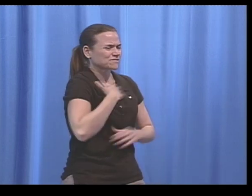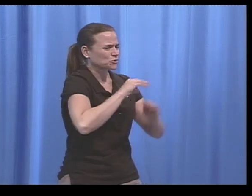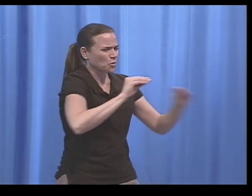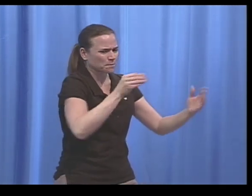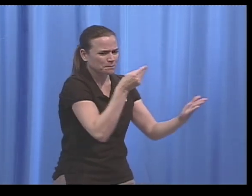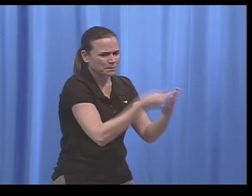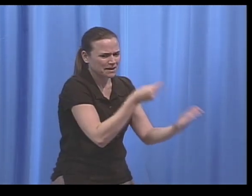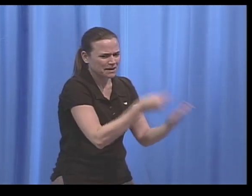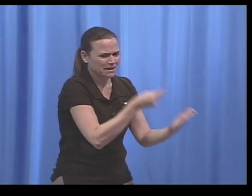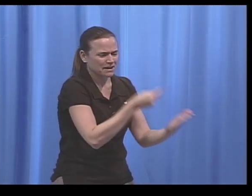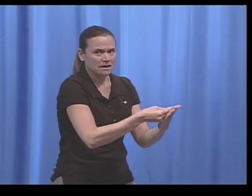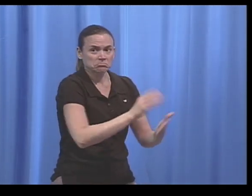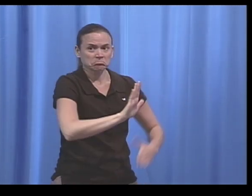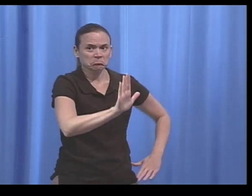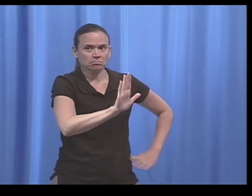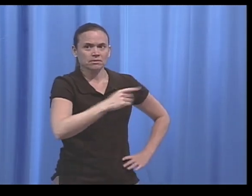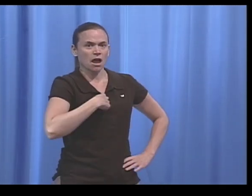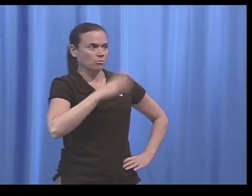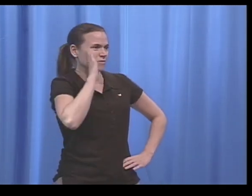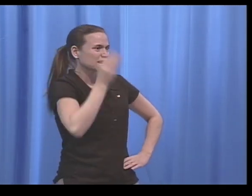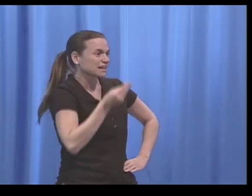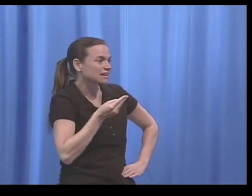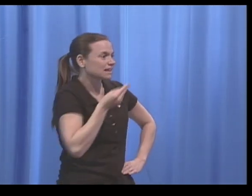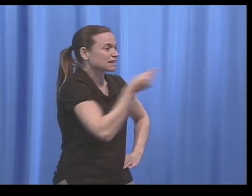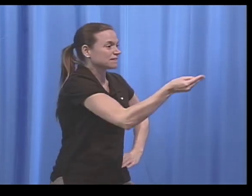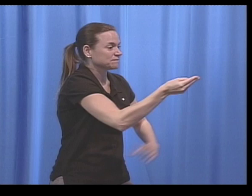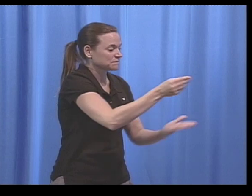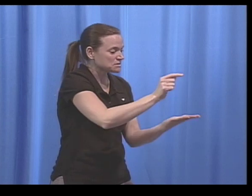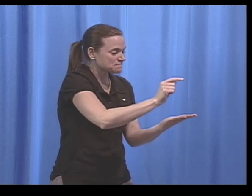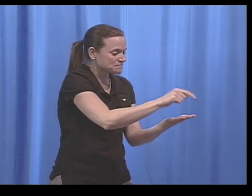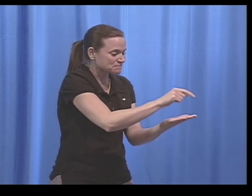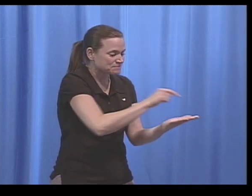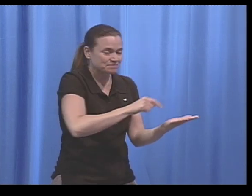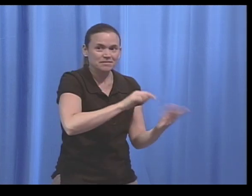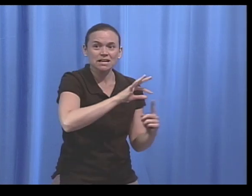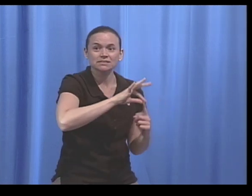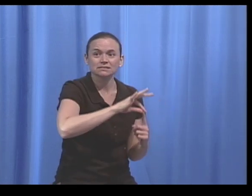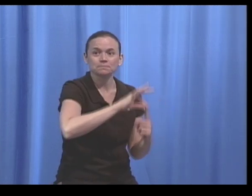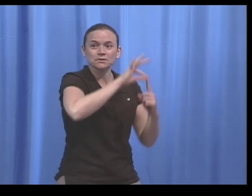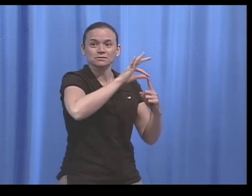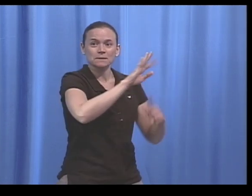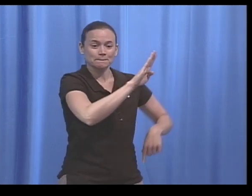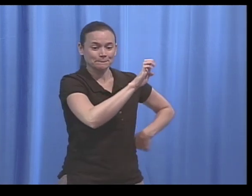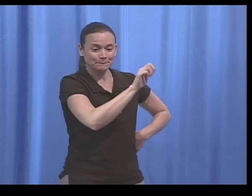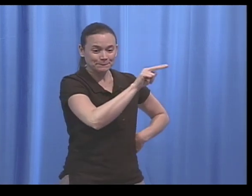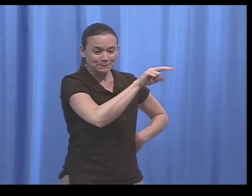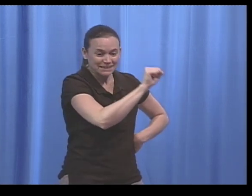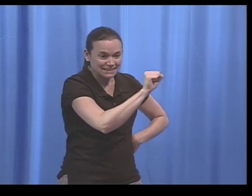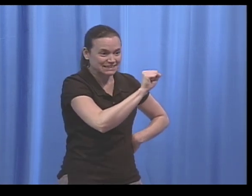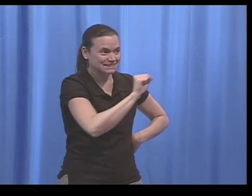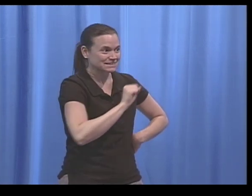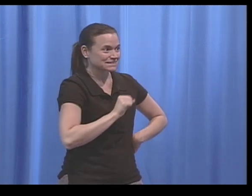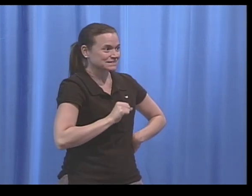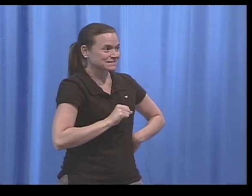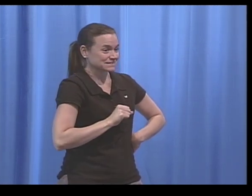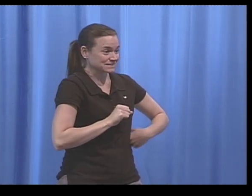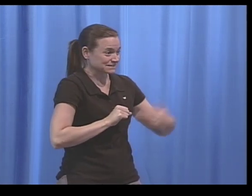"I have no money, but I will give you these very special beans in